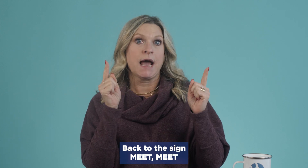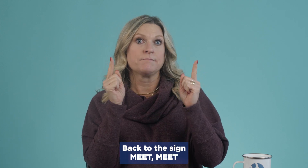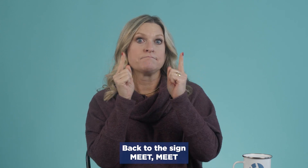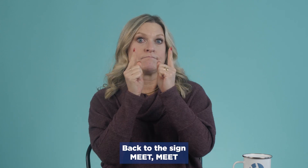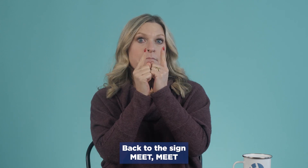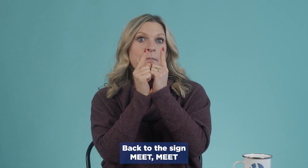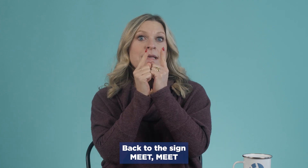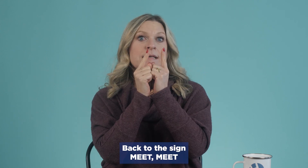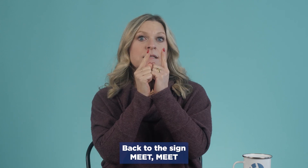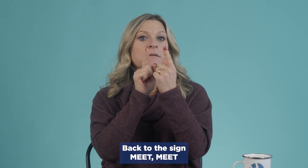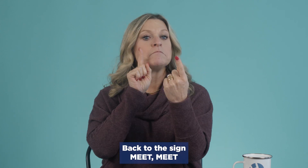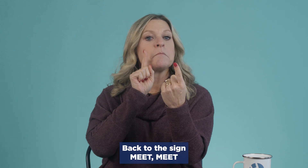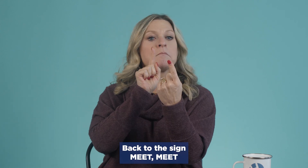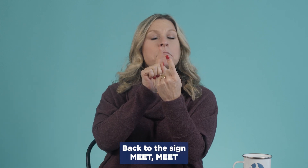sign. Meet.